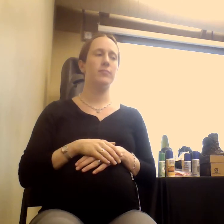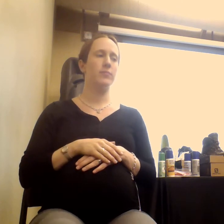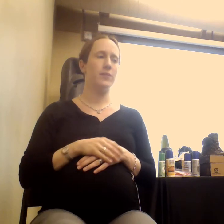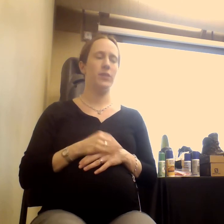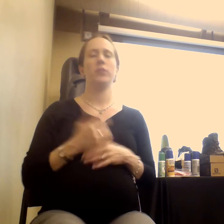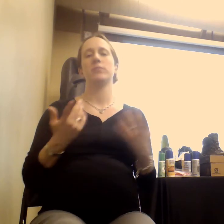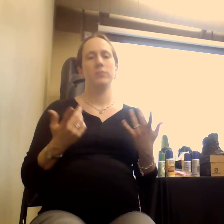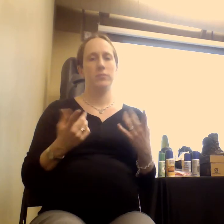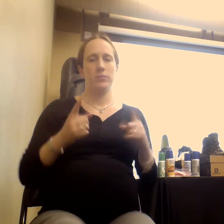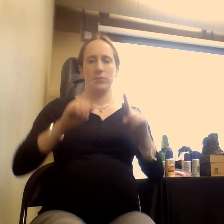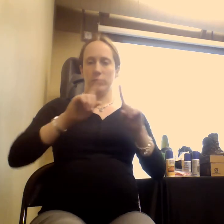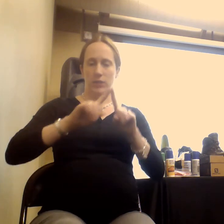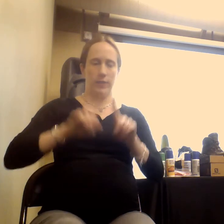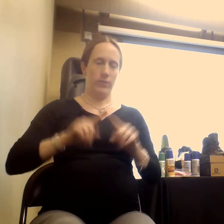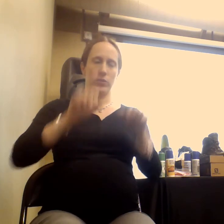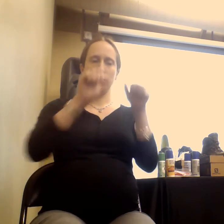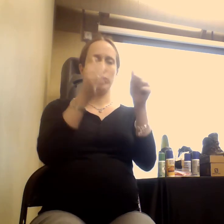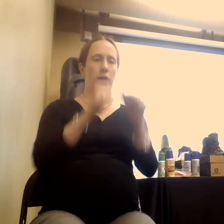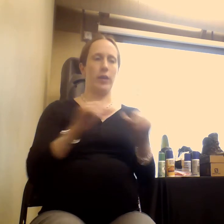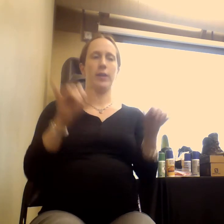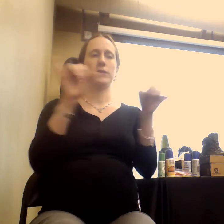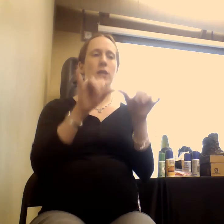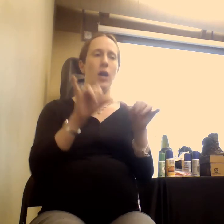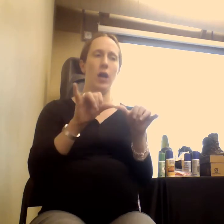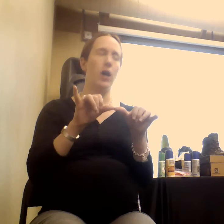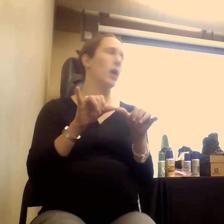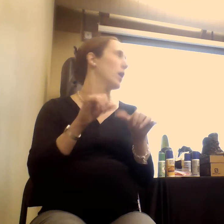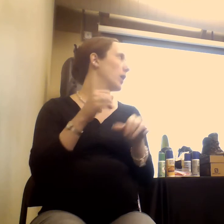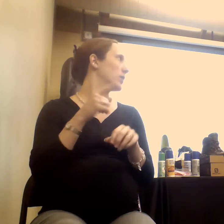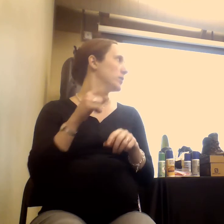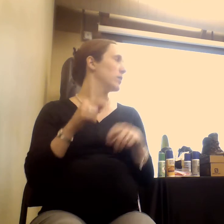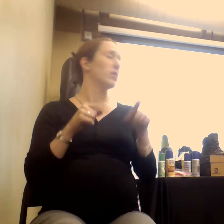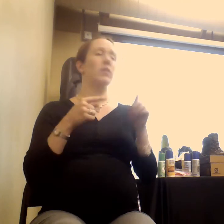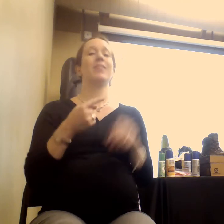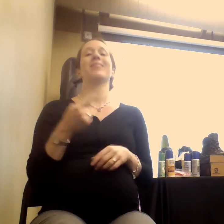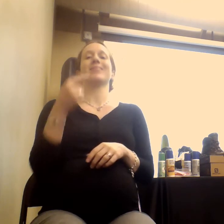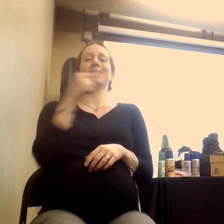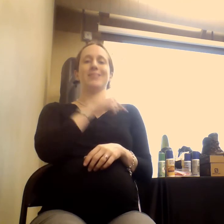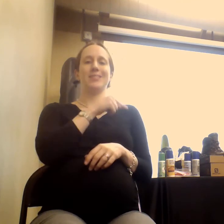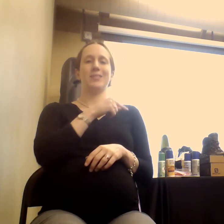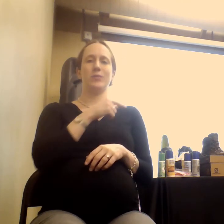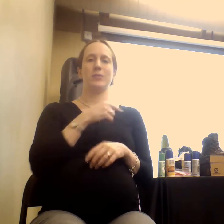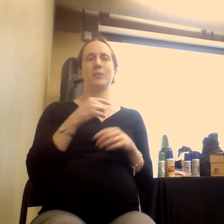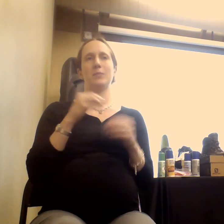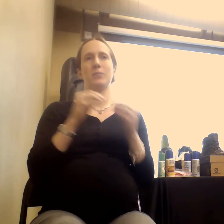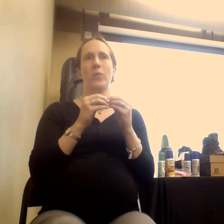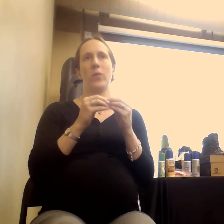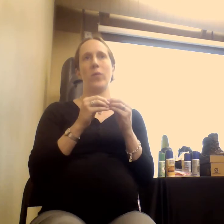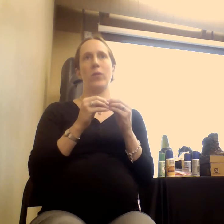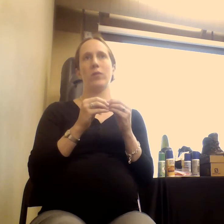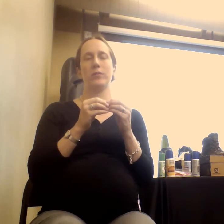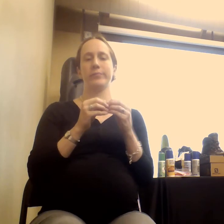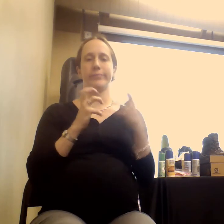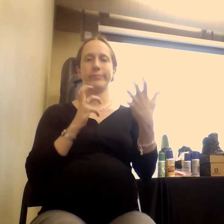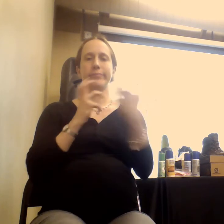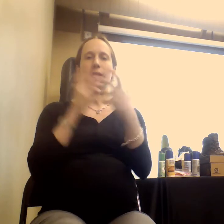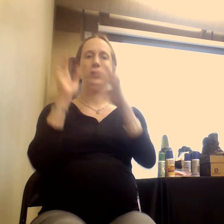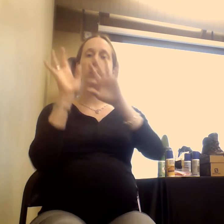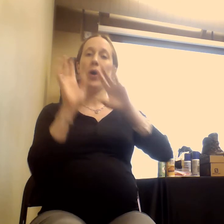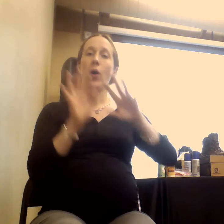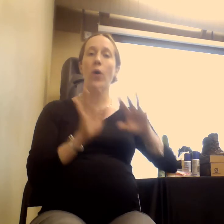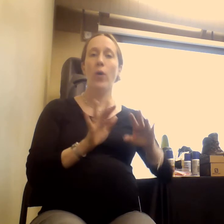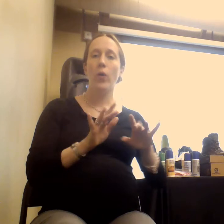and sizes. This is going to be more snow, going up the mountain, something like that. They usually have little clips here for the very